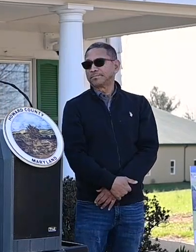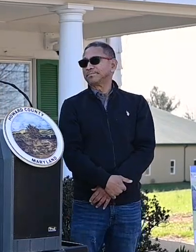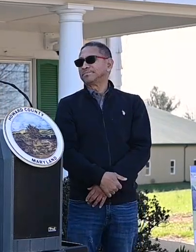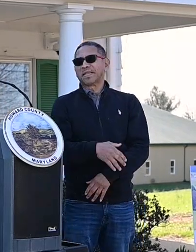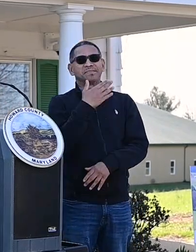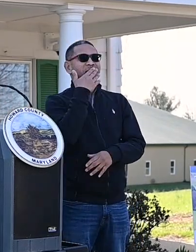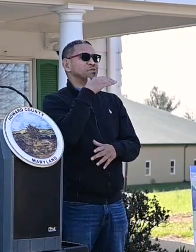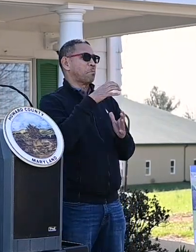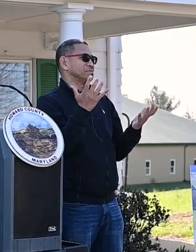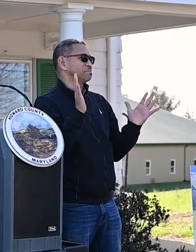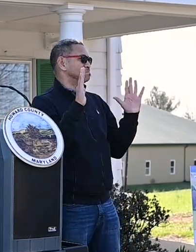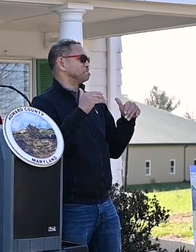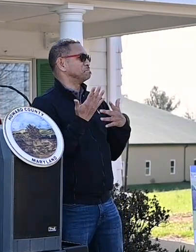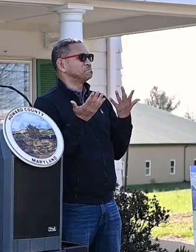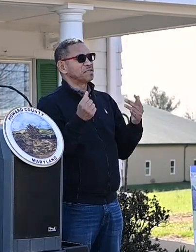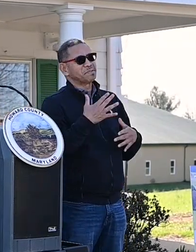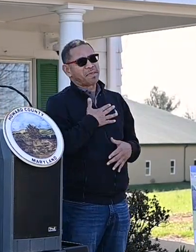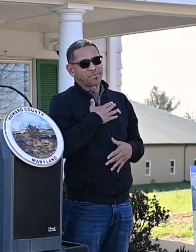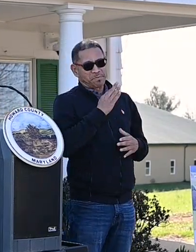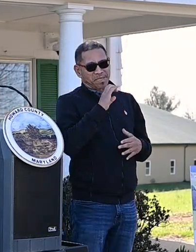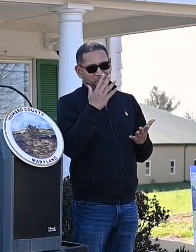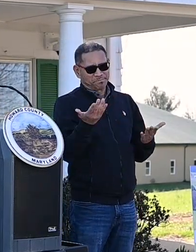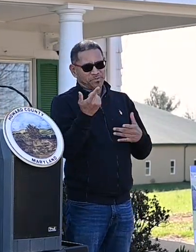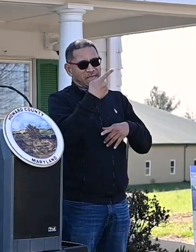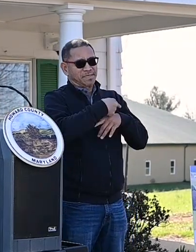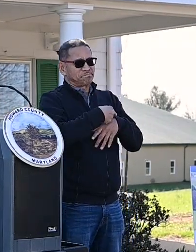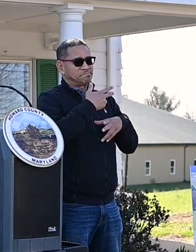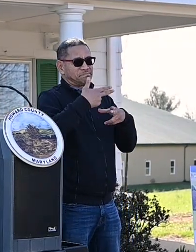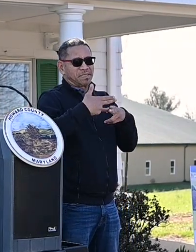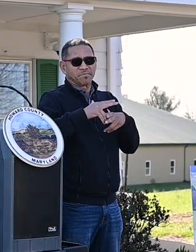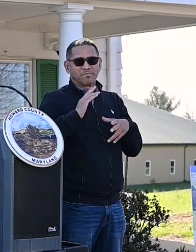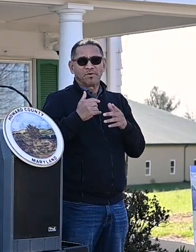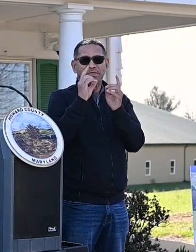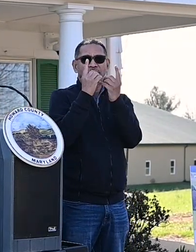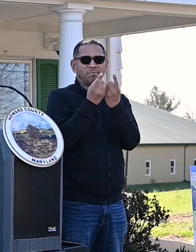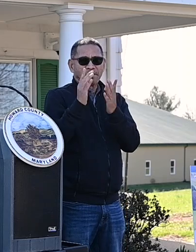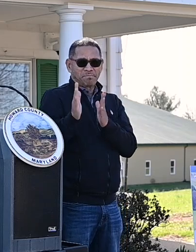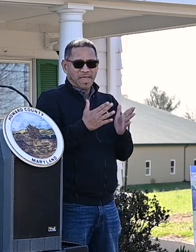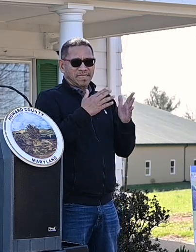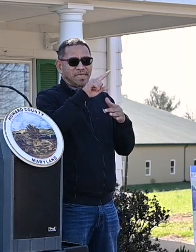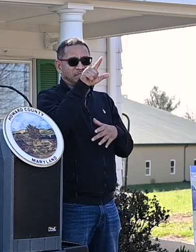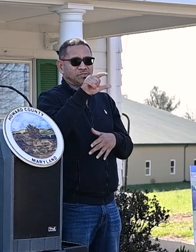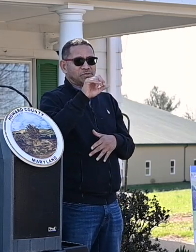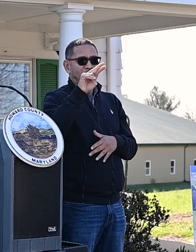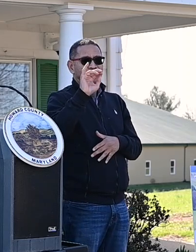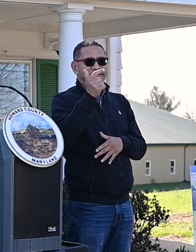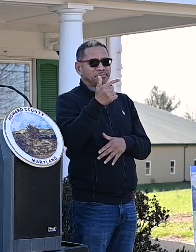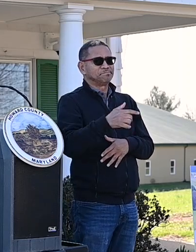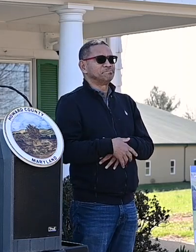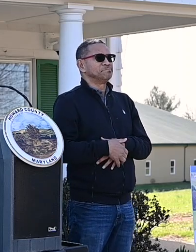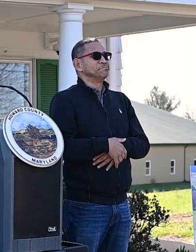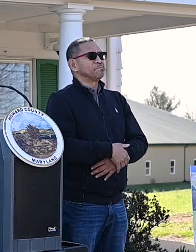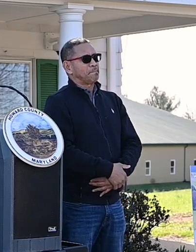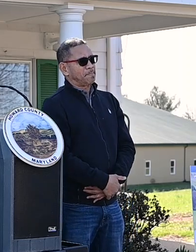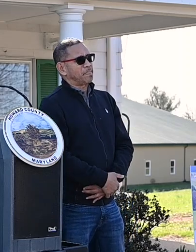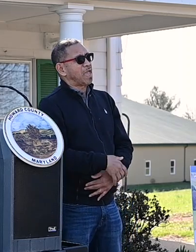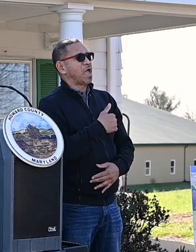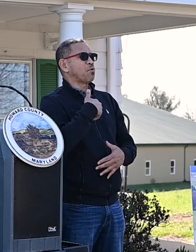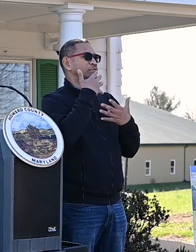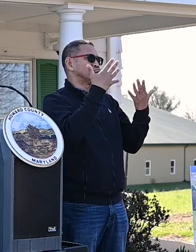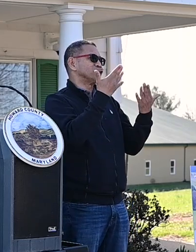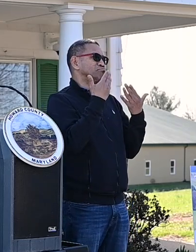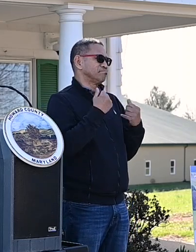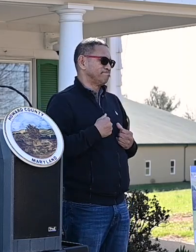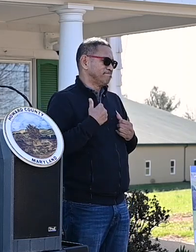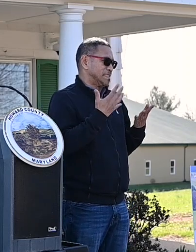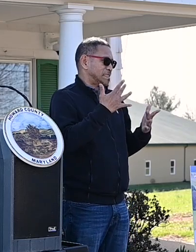Thank you so much. I'm happy to be here today on behalf of the Department of Planning and Zoning Director, Linda Eisenberg. And I would just like to